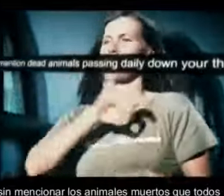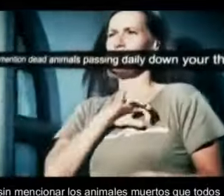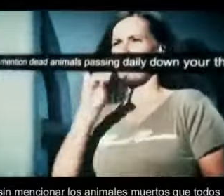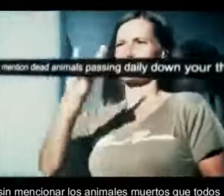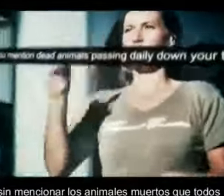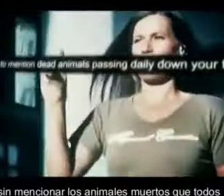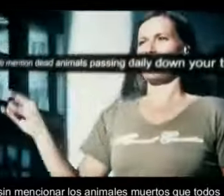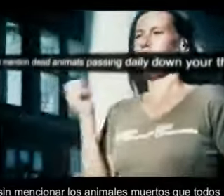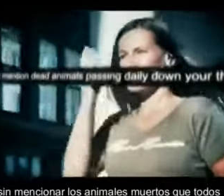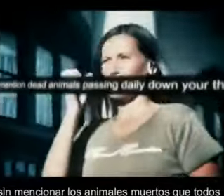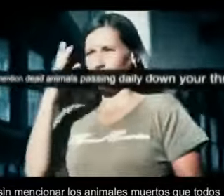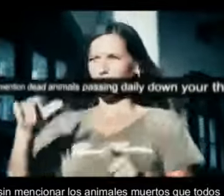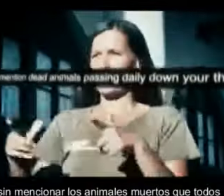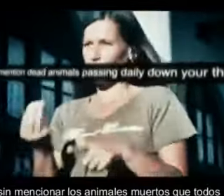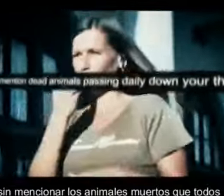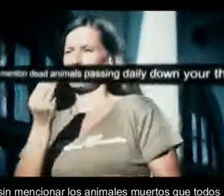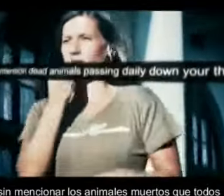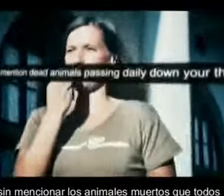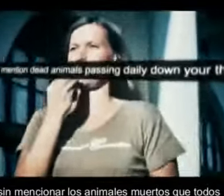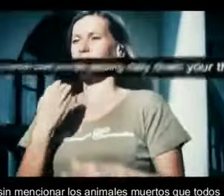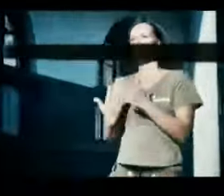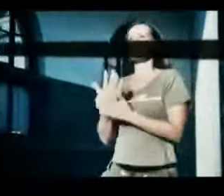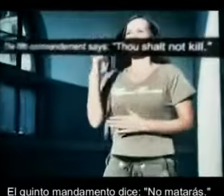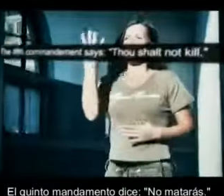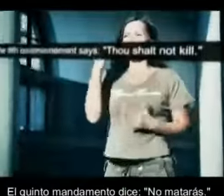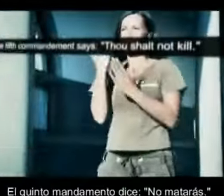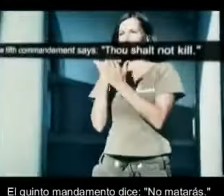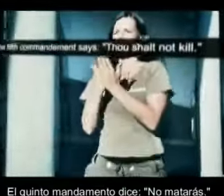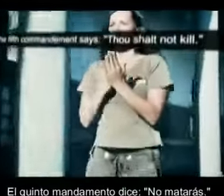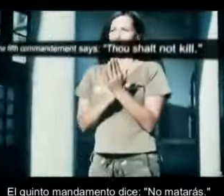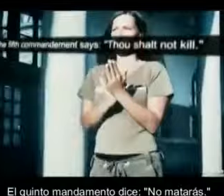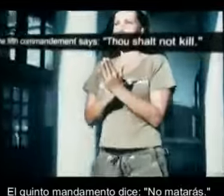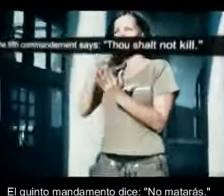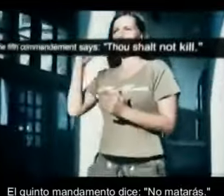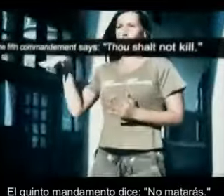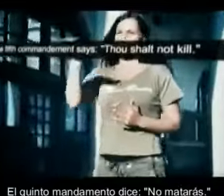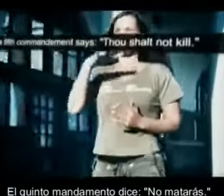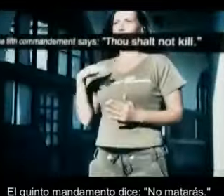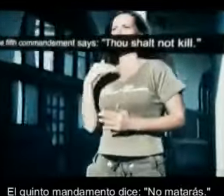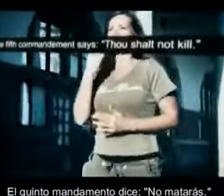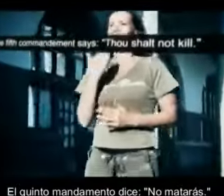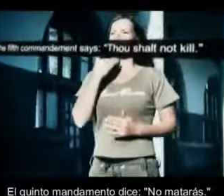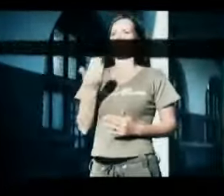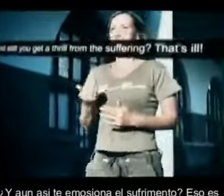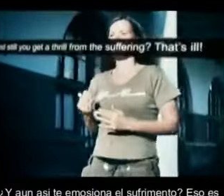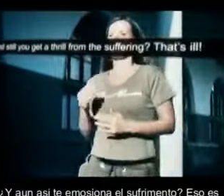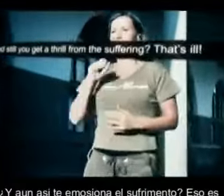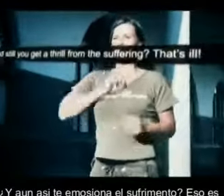Dead animals passing daily down your throat. The fifth commandment says, thou shalt not kill. And still you get